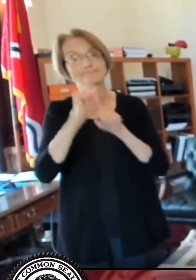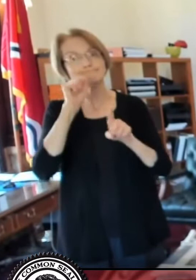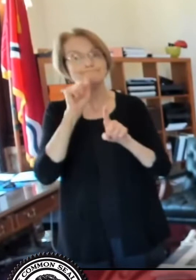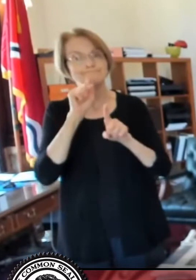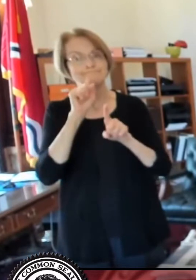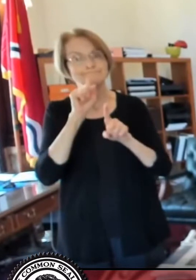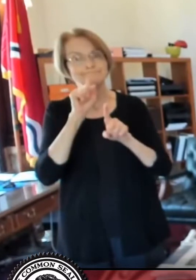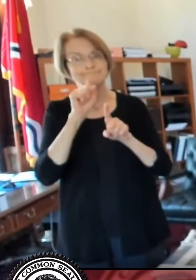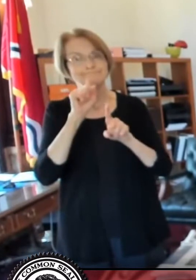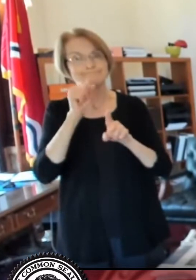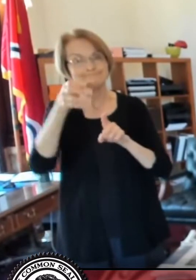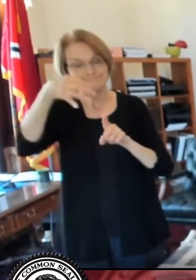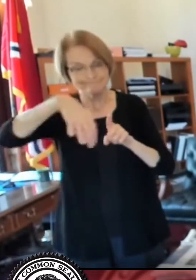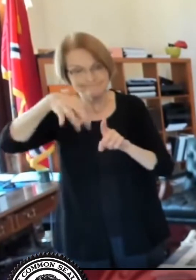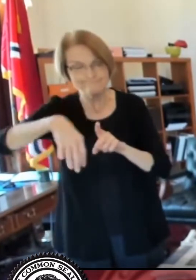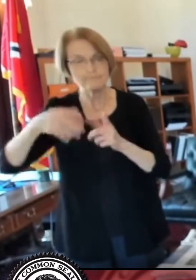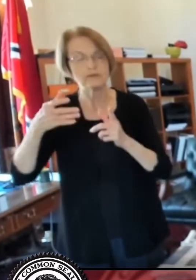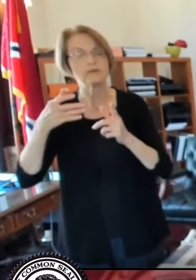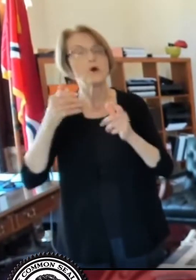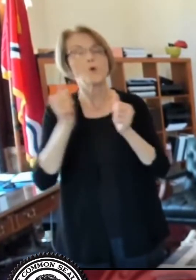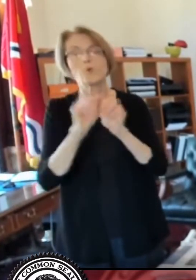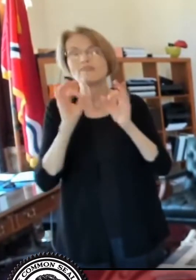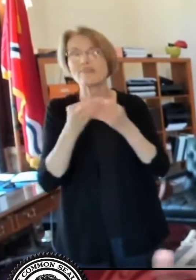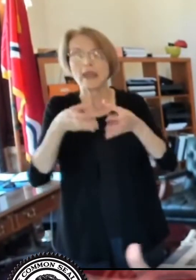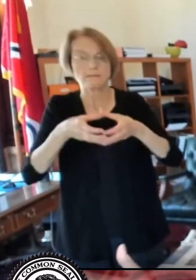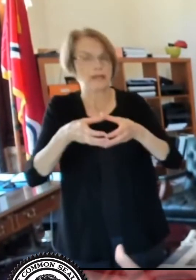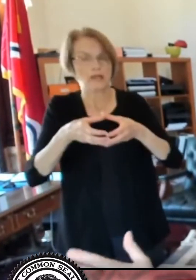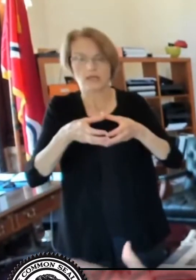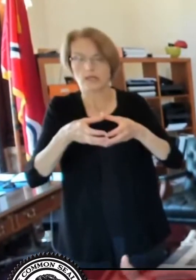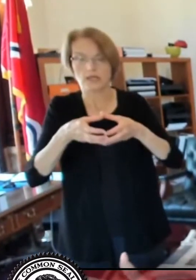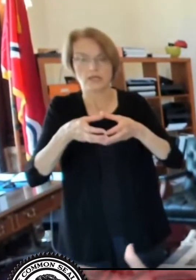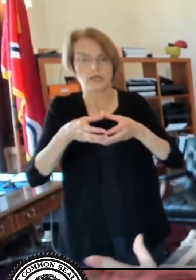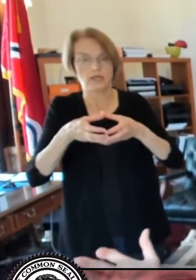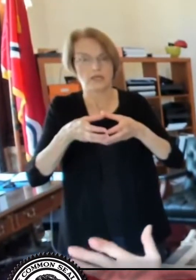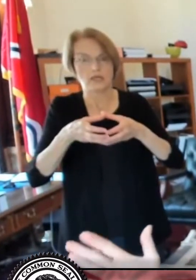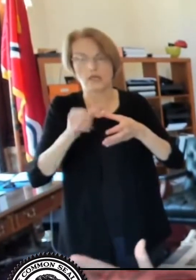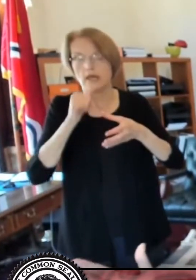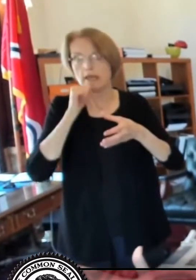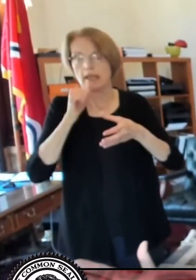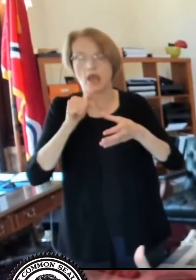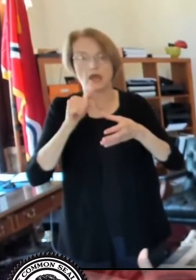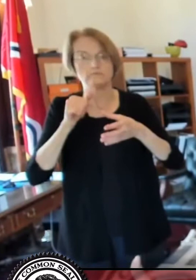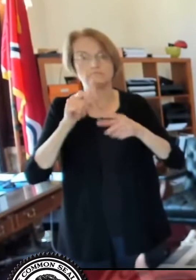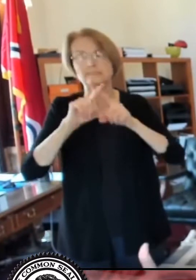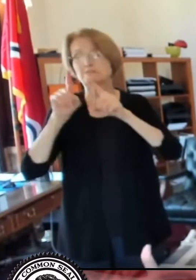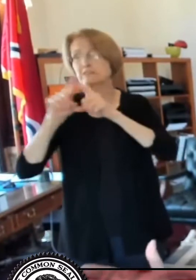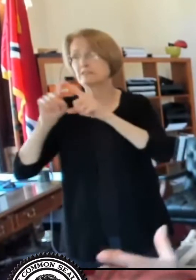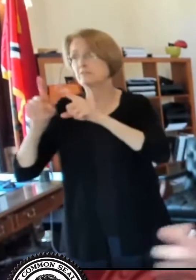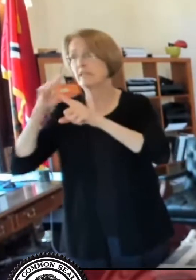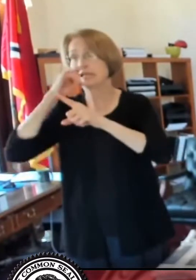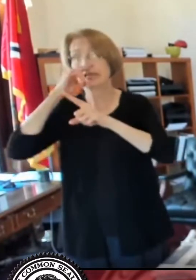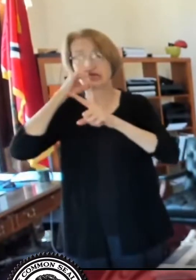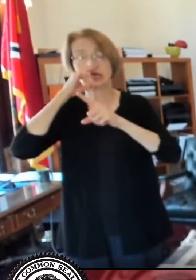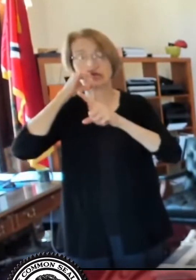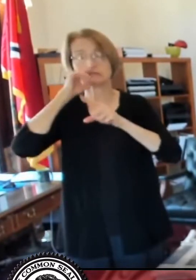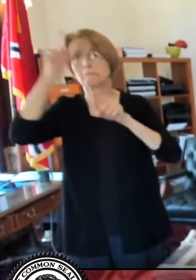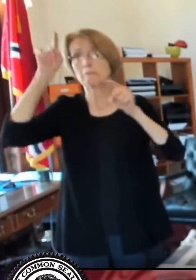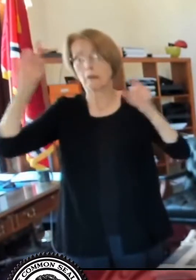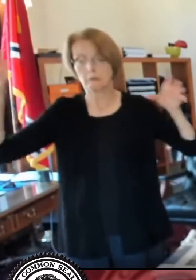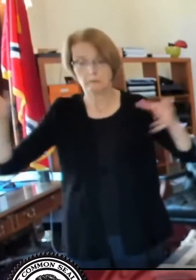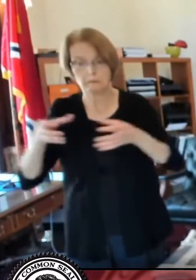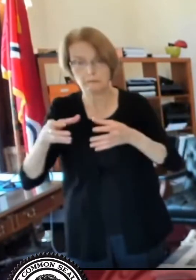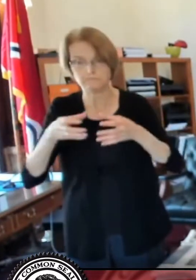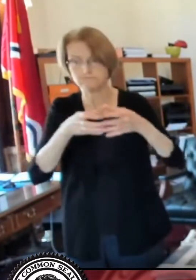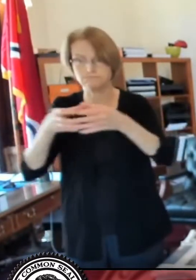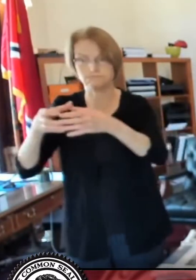family unit. So, not a bunch of kids that aren't part of the same family unit